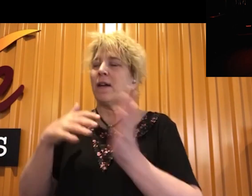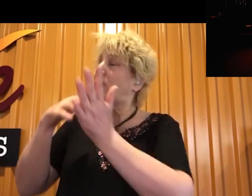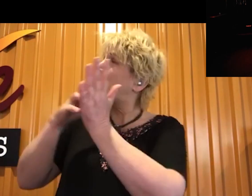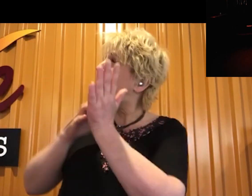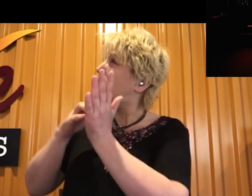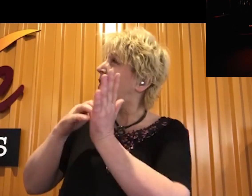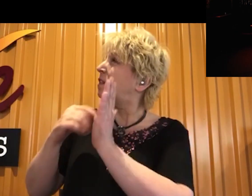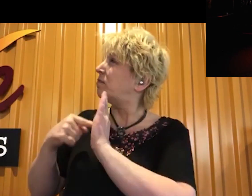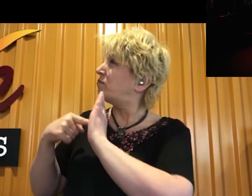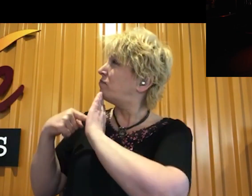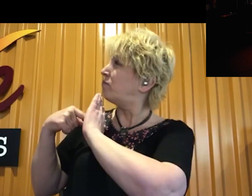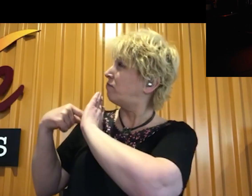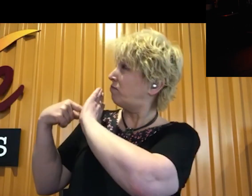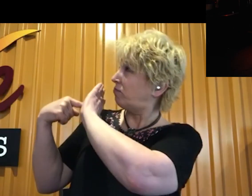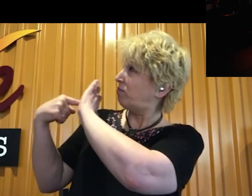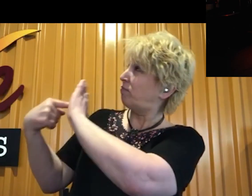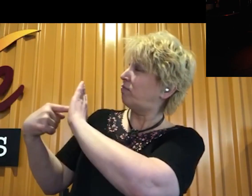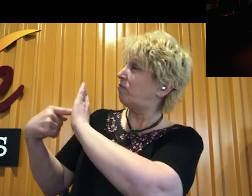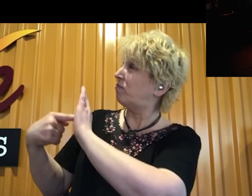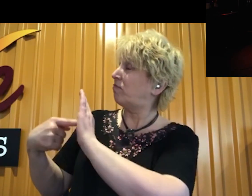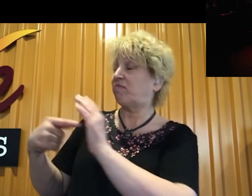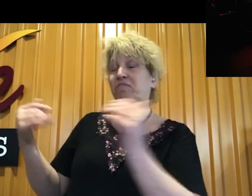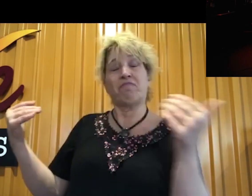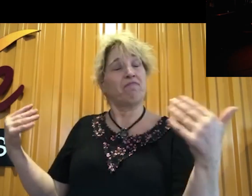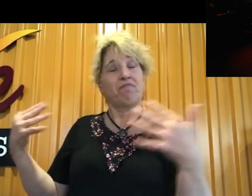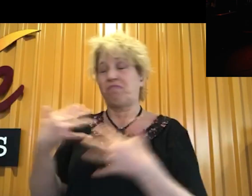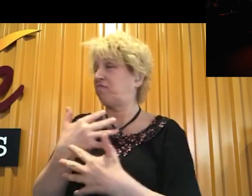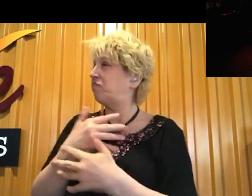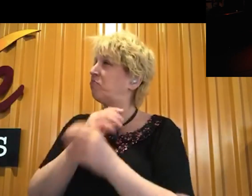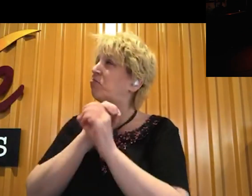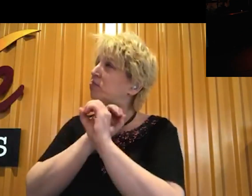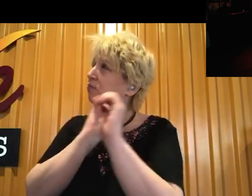and I'm not afraid